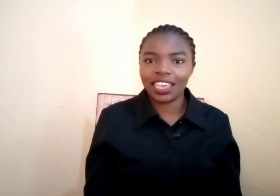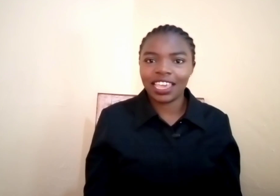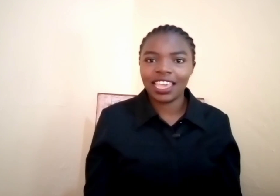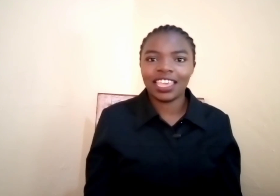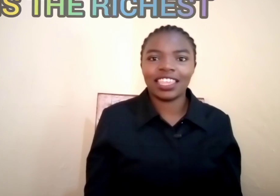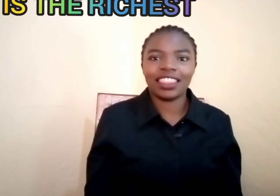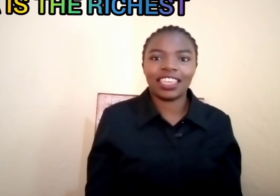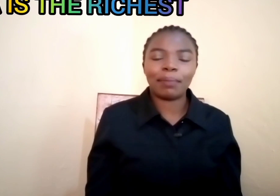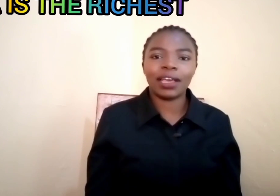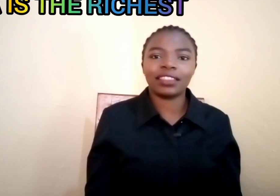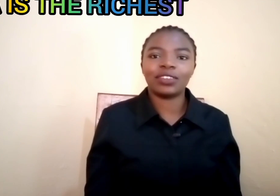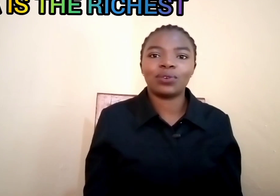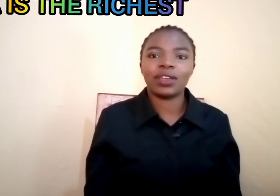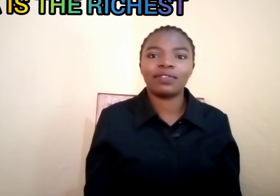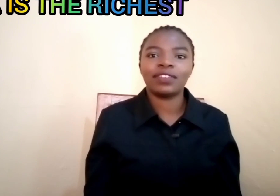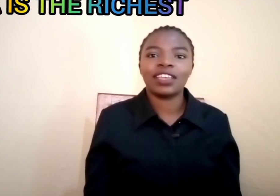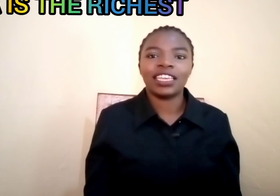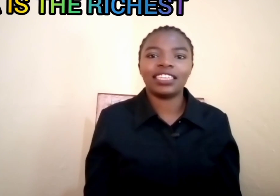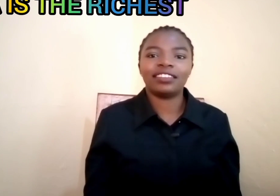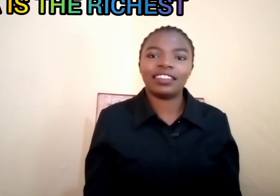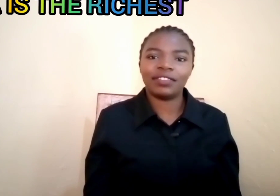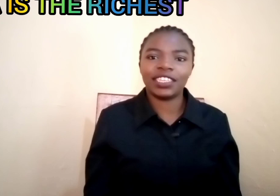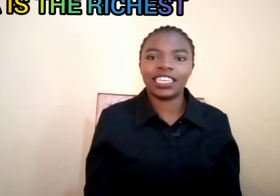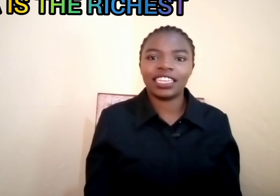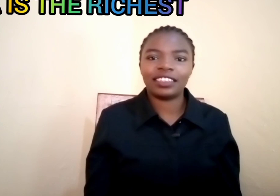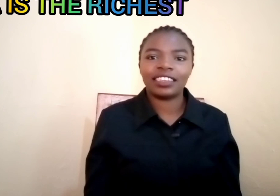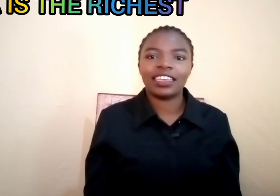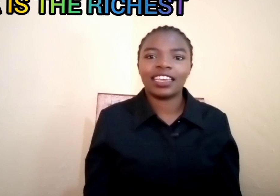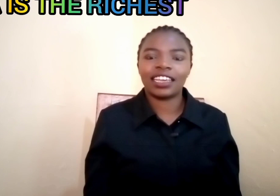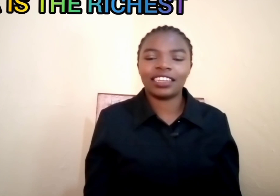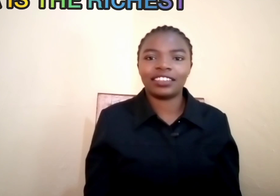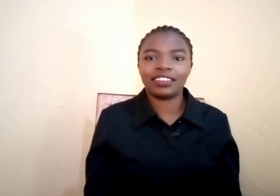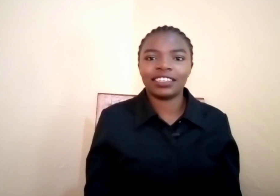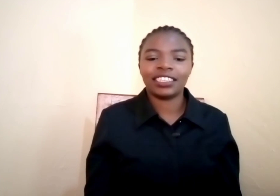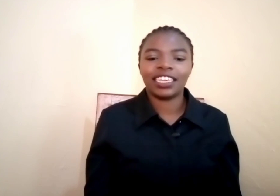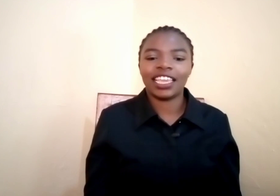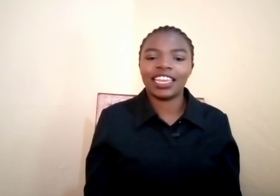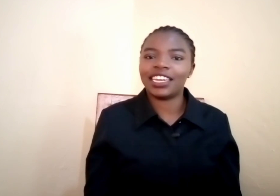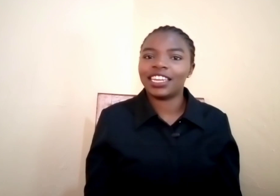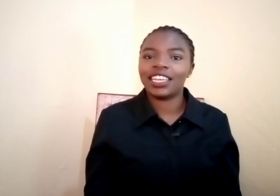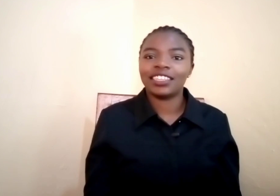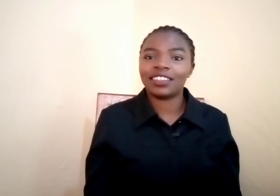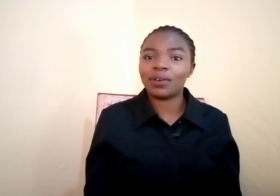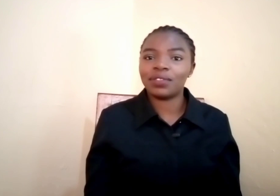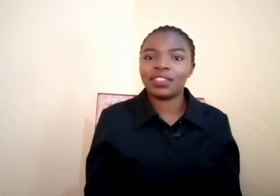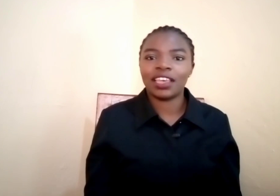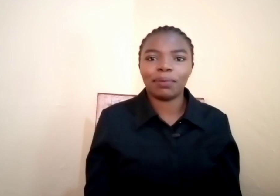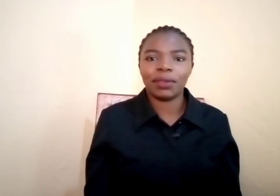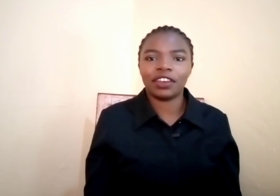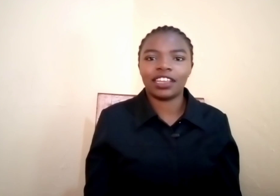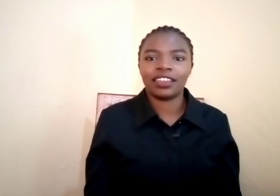USA among the 12 is the richest country in South America.